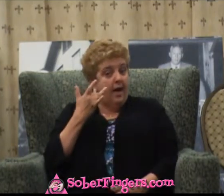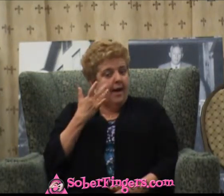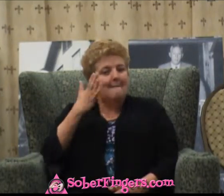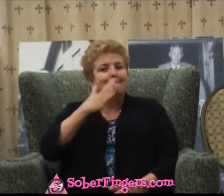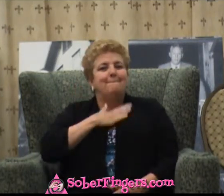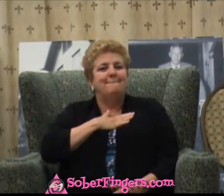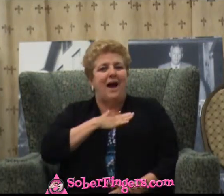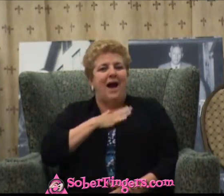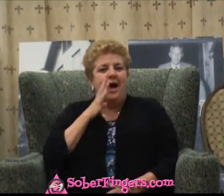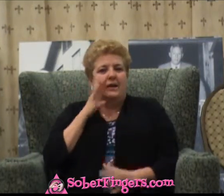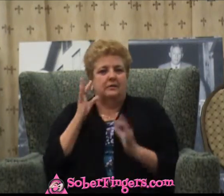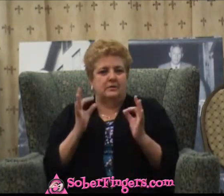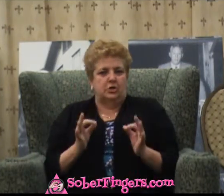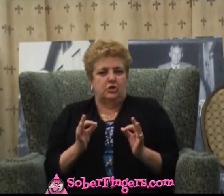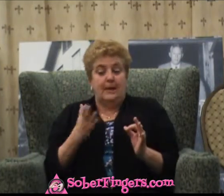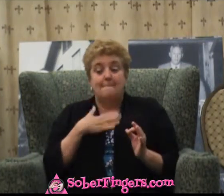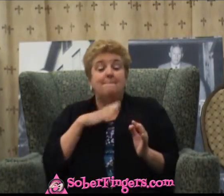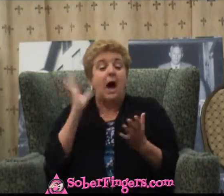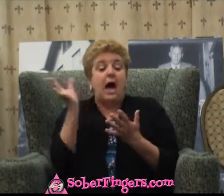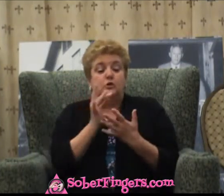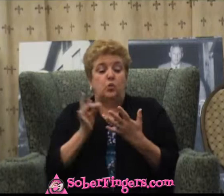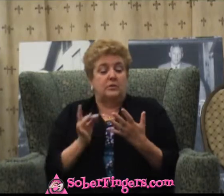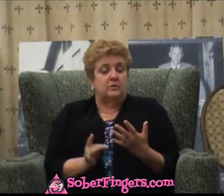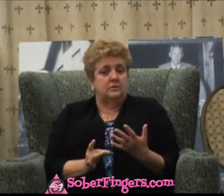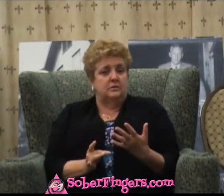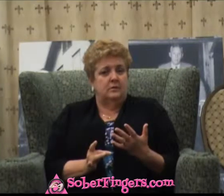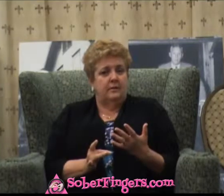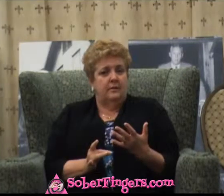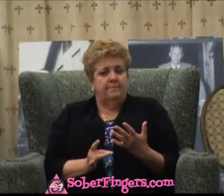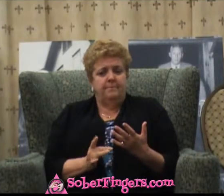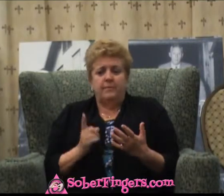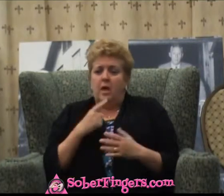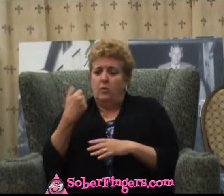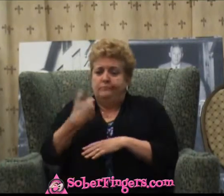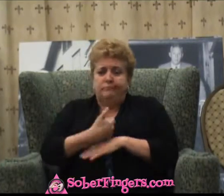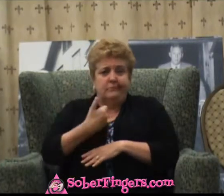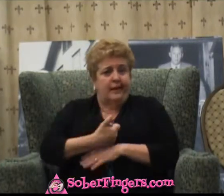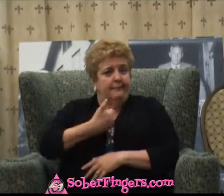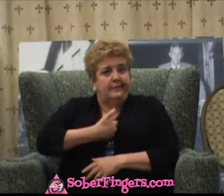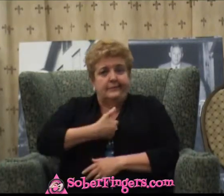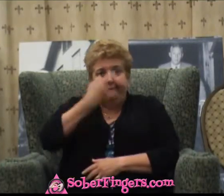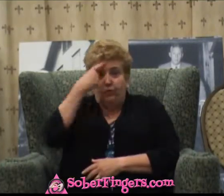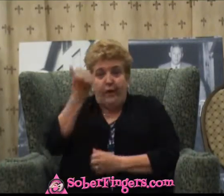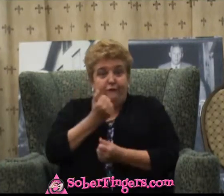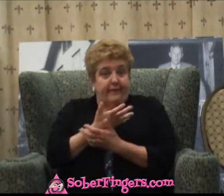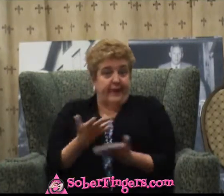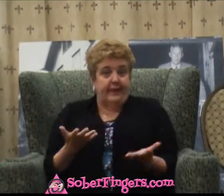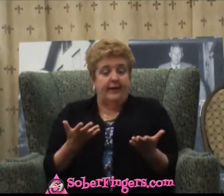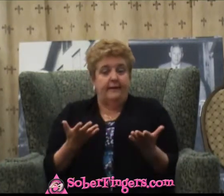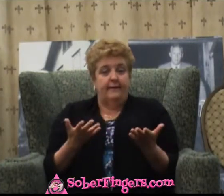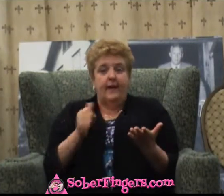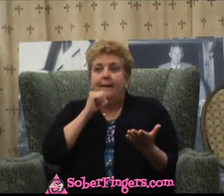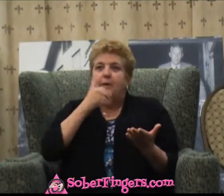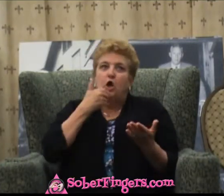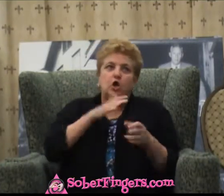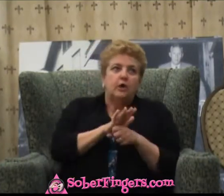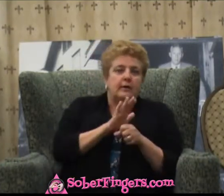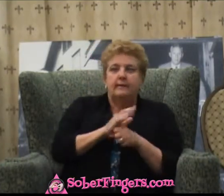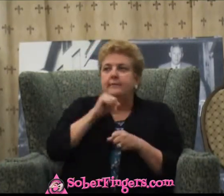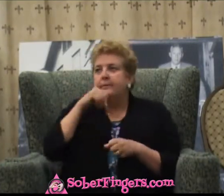else, and it's not because I'm a genius. I just always blame myself for everything, you know? I'm not good enough. I'm not smart enough. I didn't finish it. I didn't